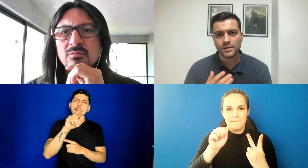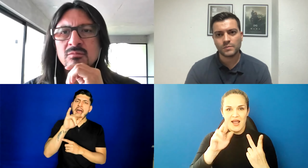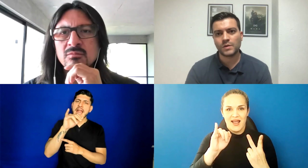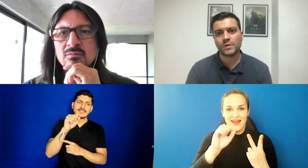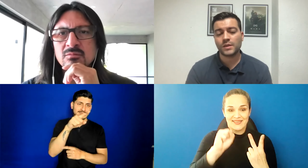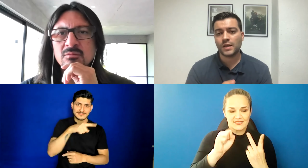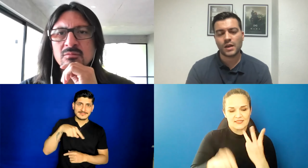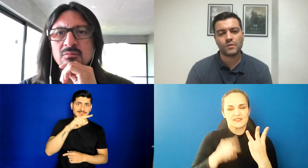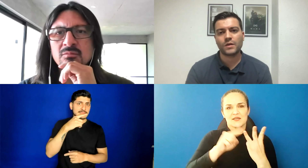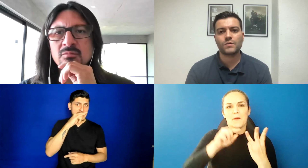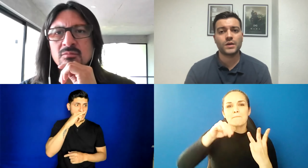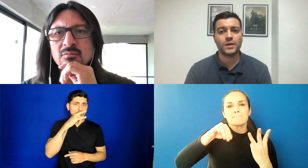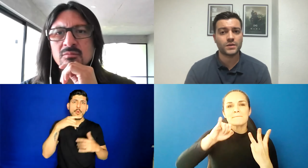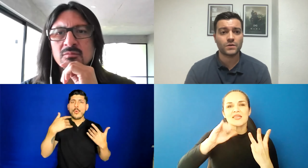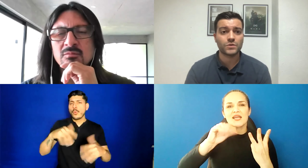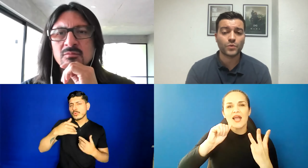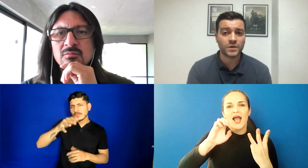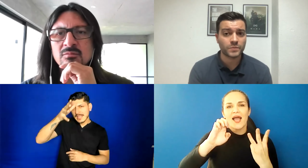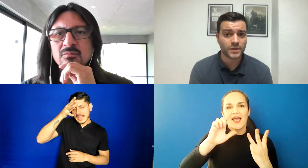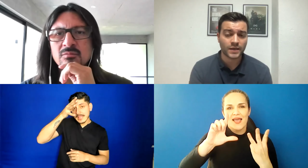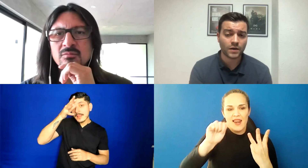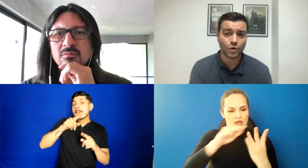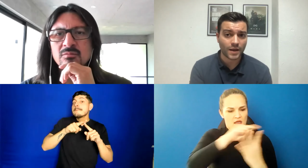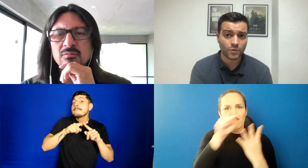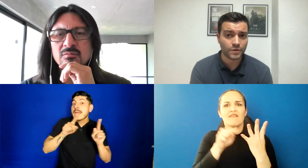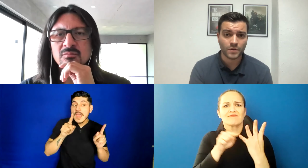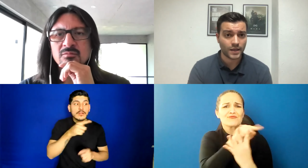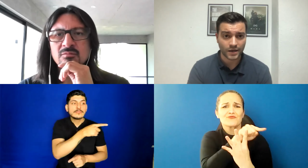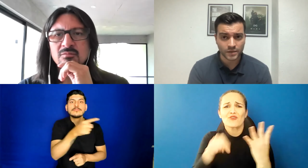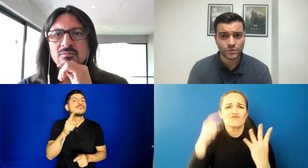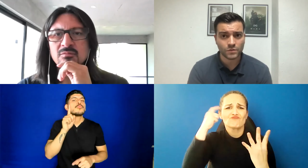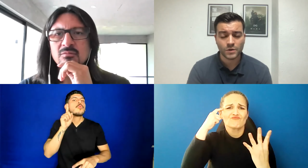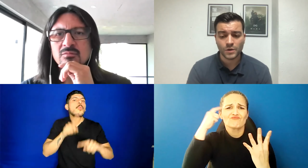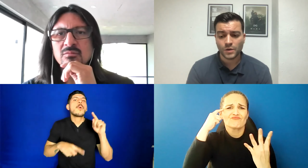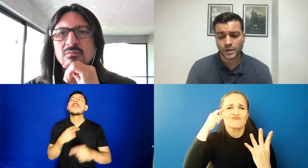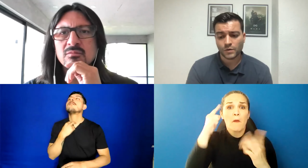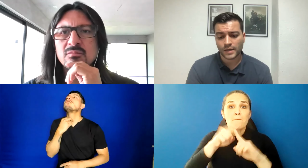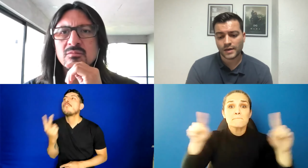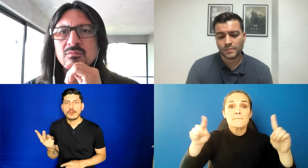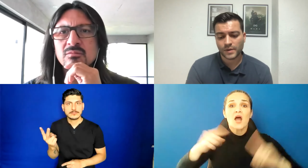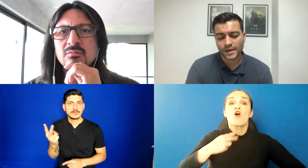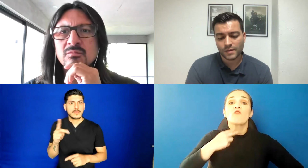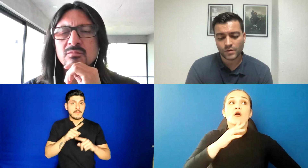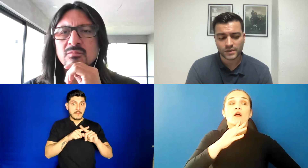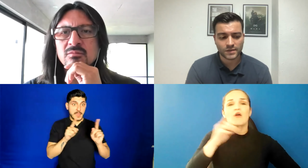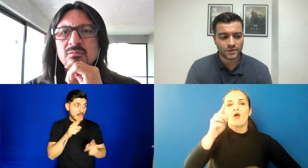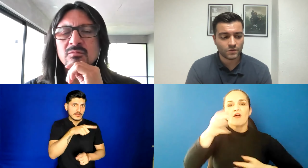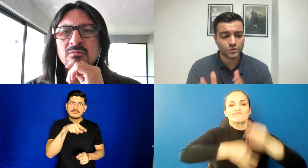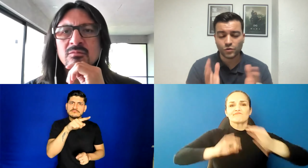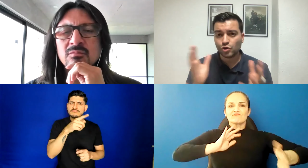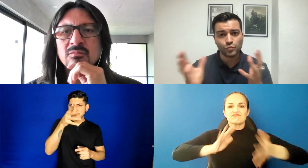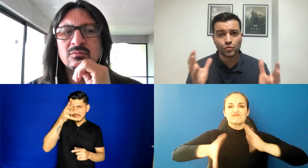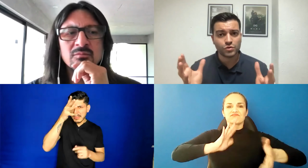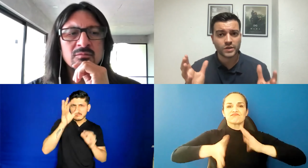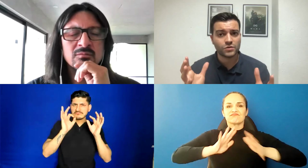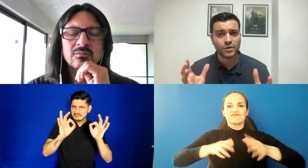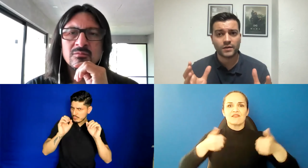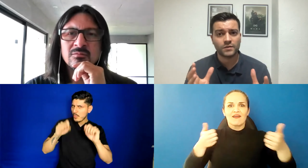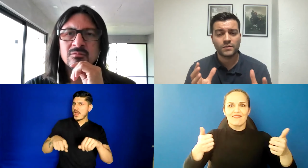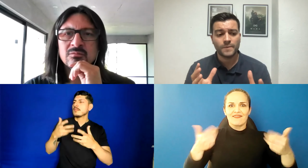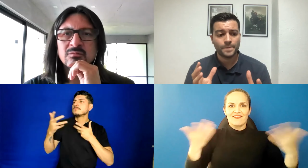all unbelievably intelligent people. The only thing is that they cannot express themselves through